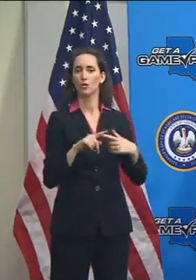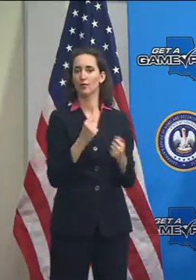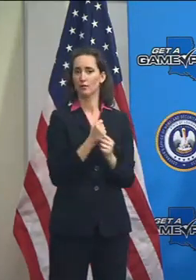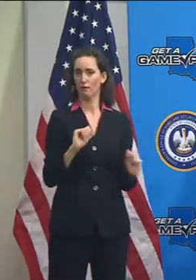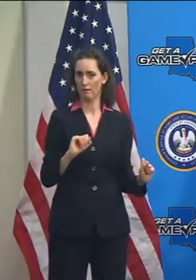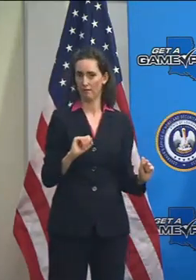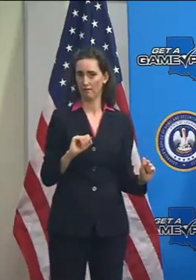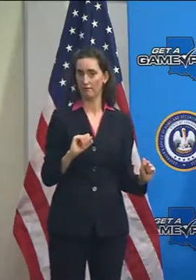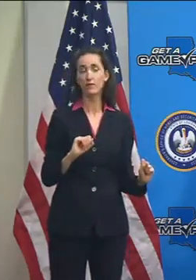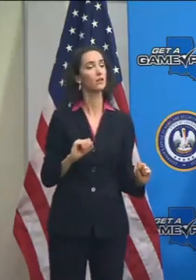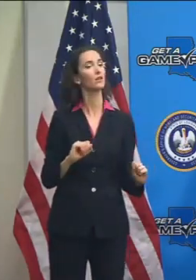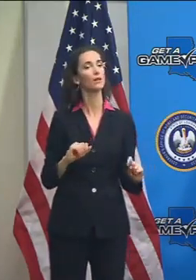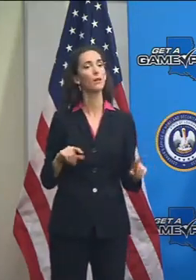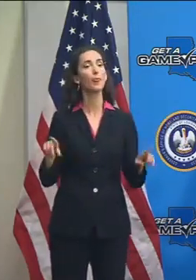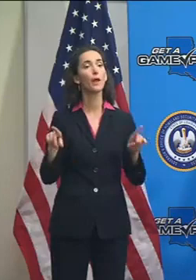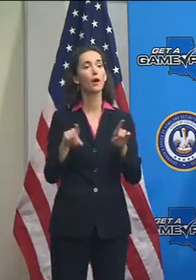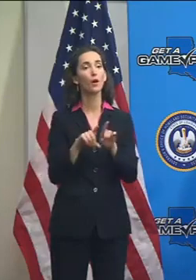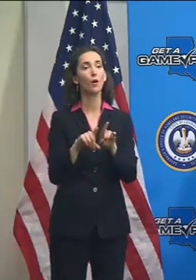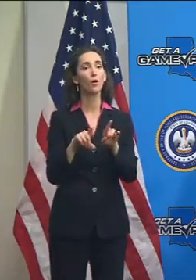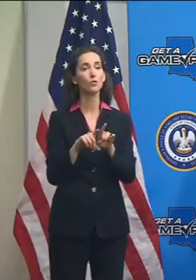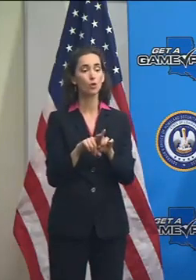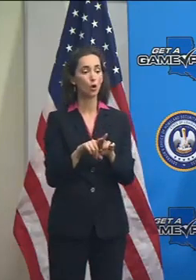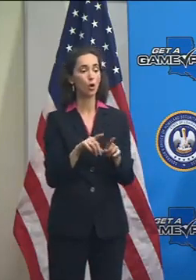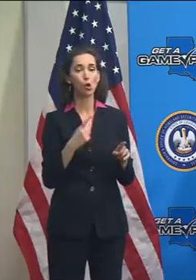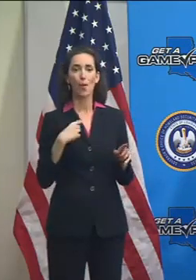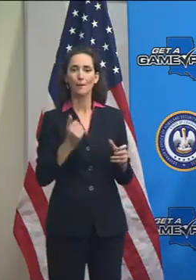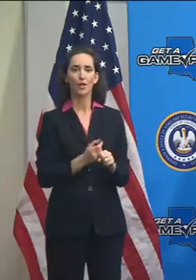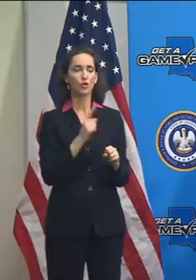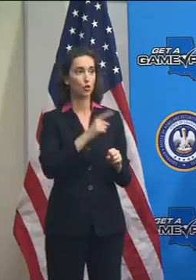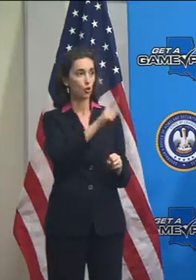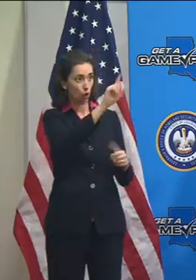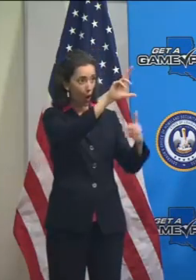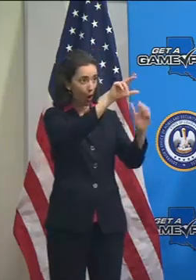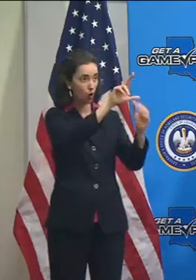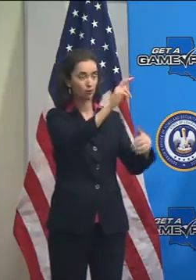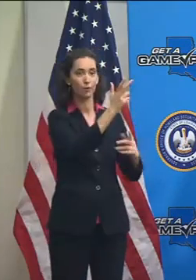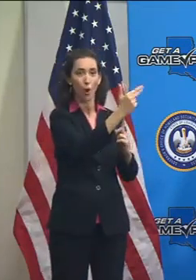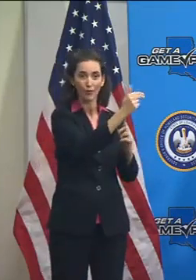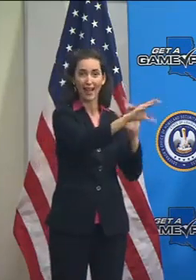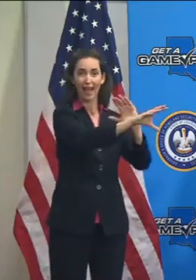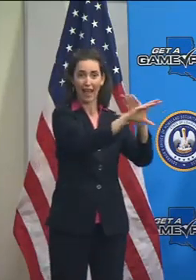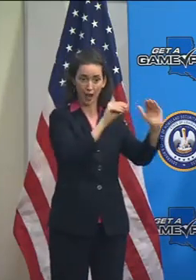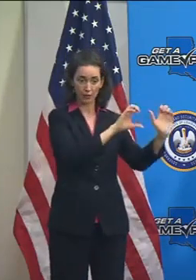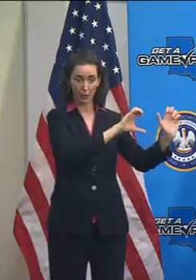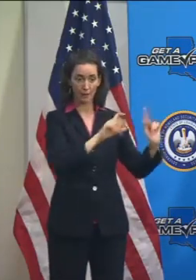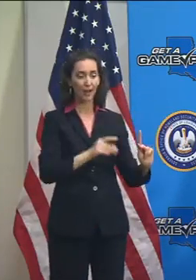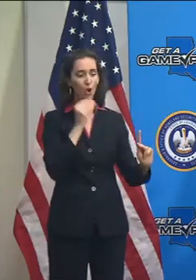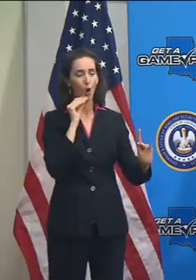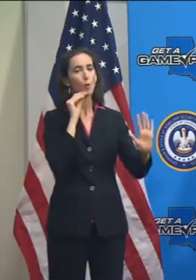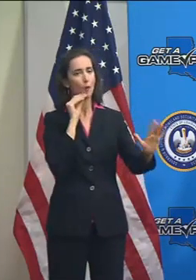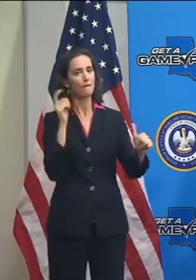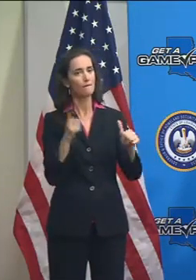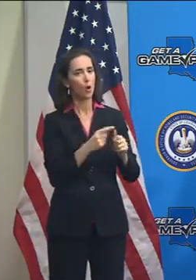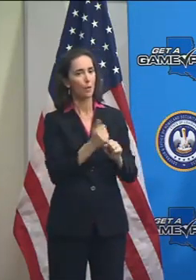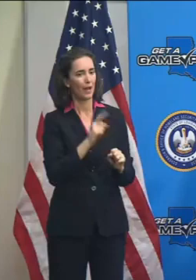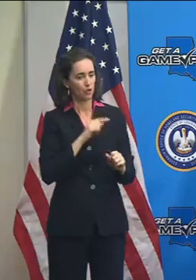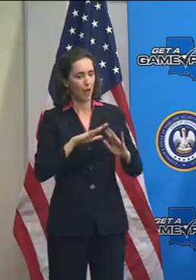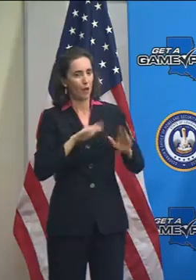and we are sure that the home that we're going to be sending these people to is suitable for them to return